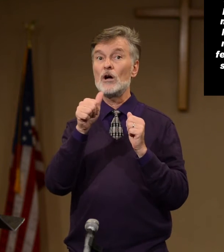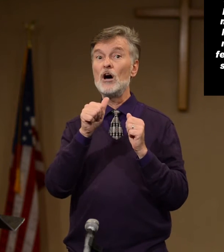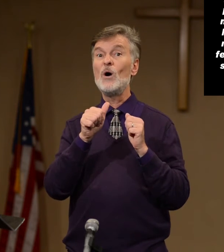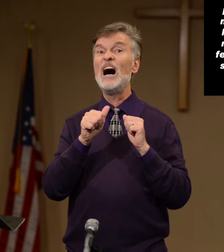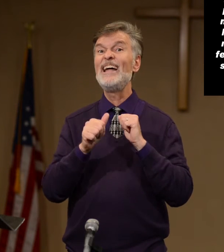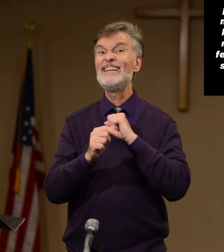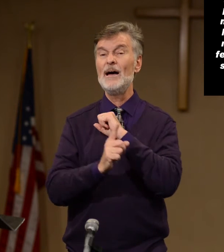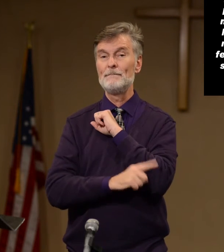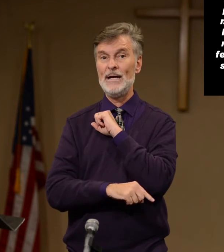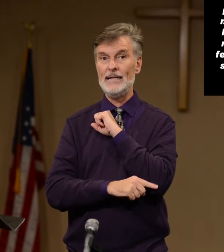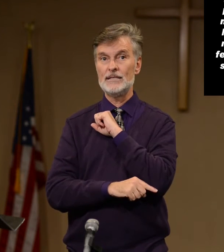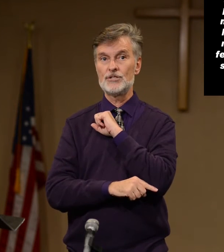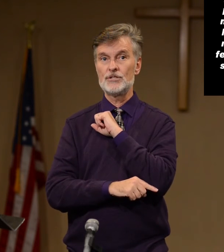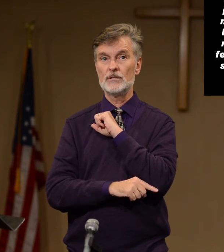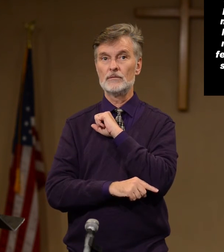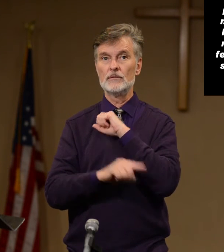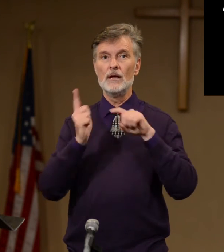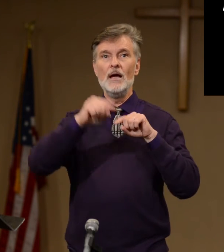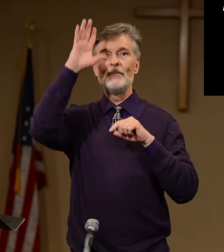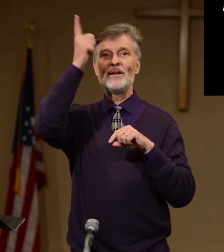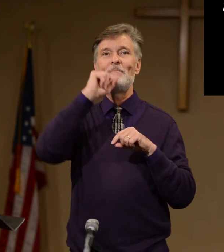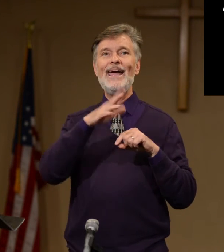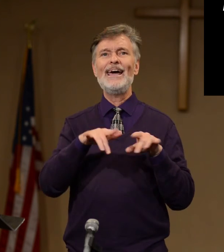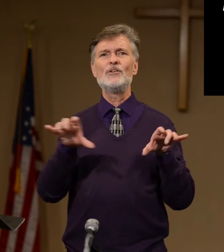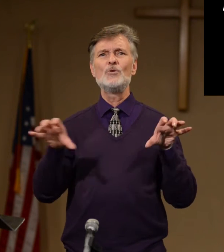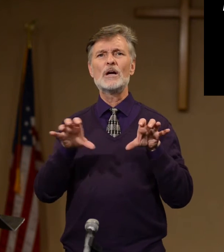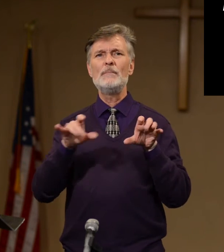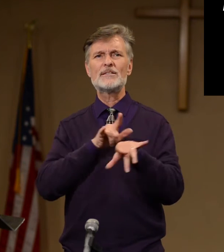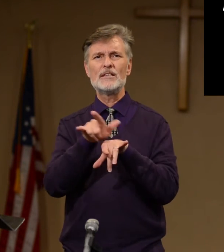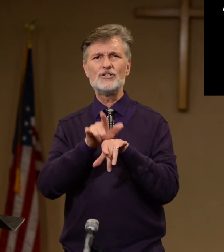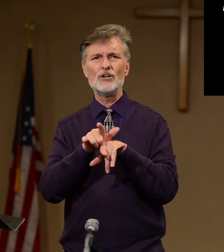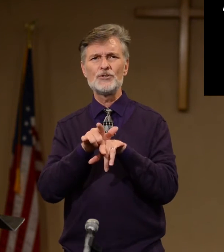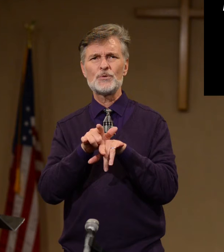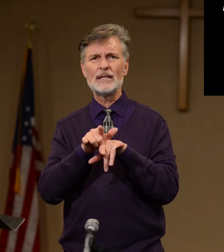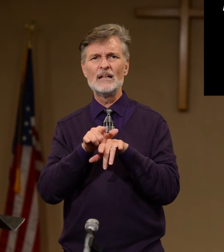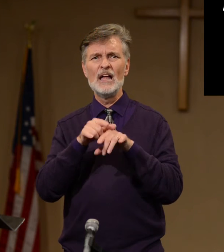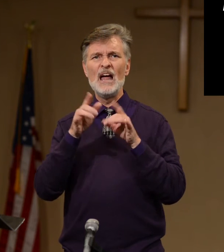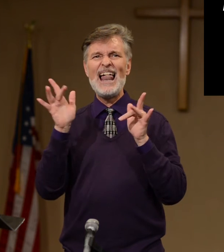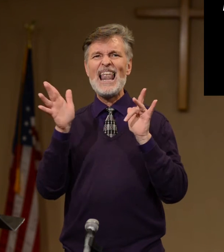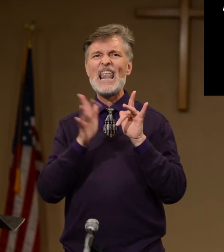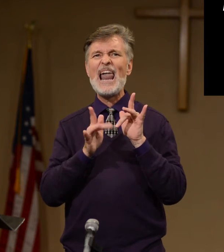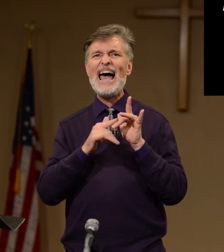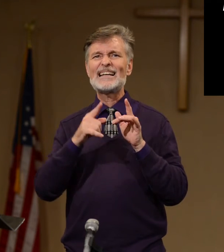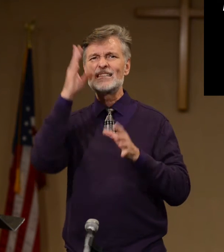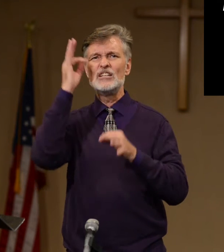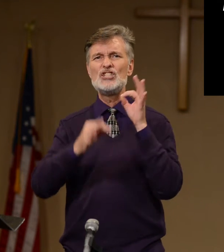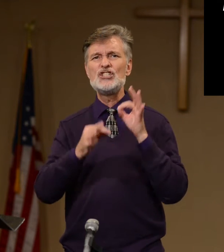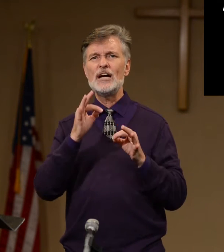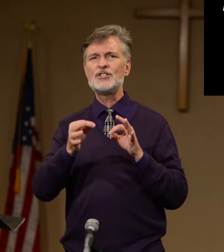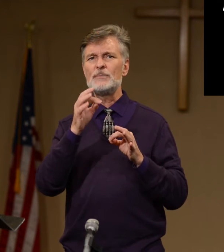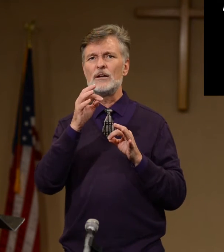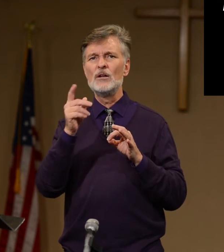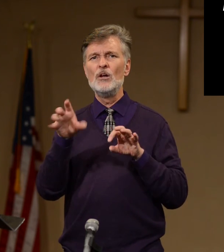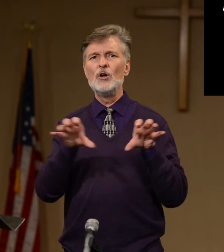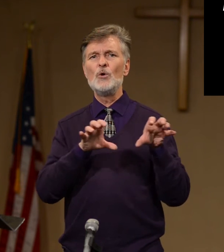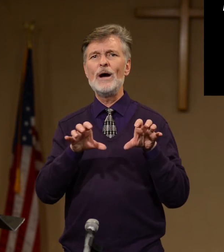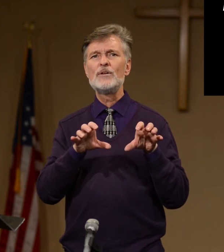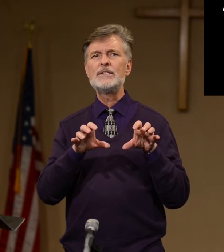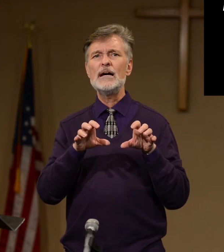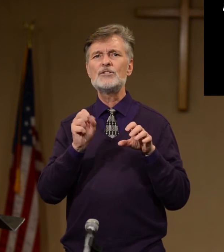go unpunished. But a man who commits adultery lacks judgment. Whoever does